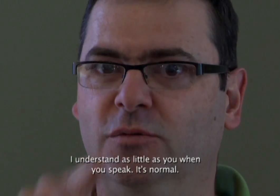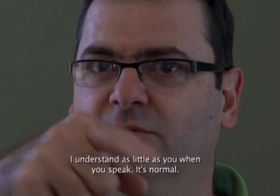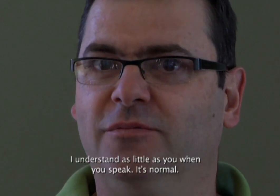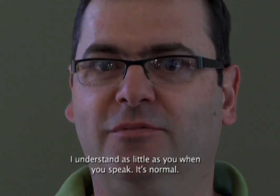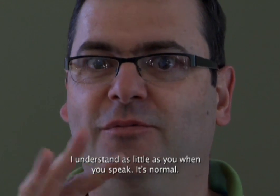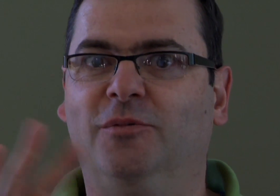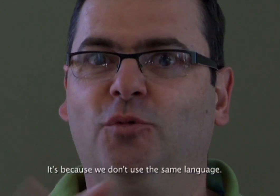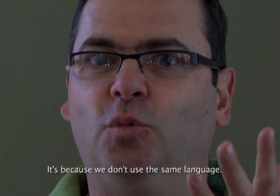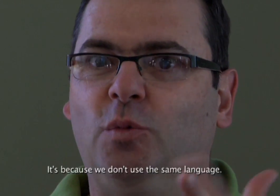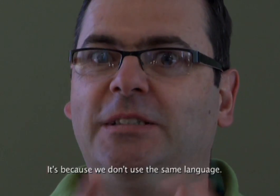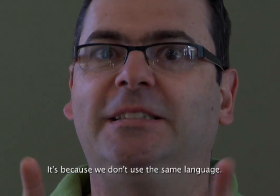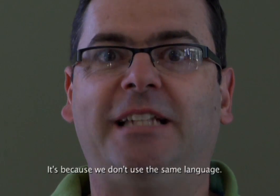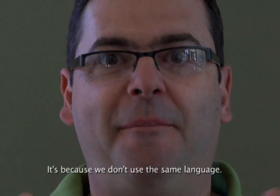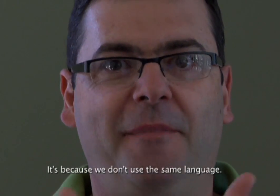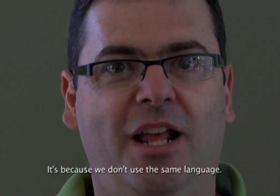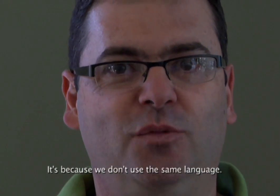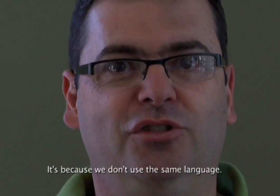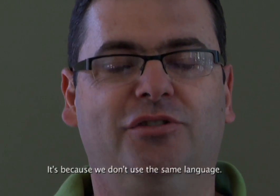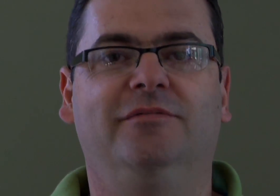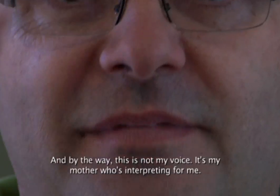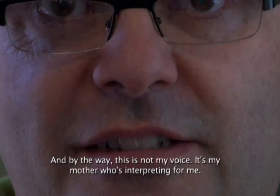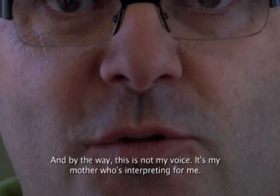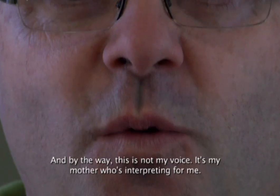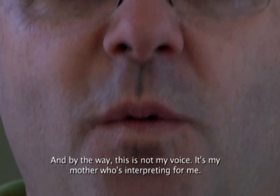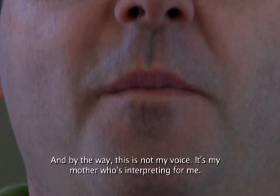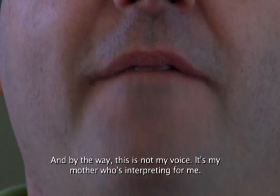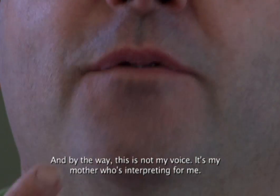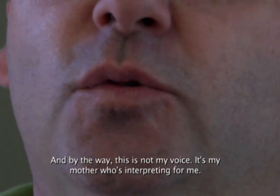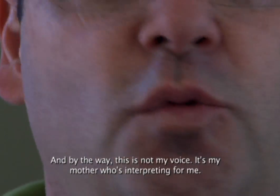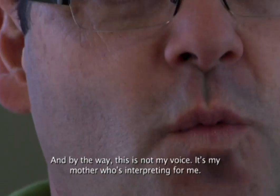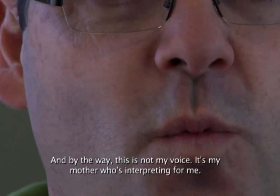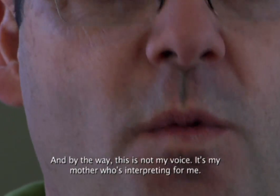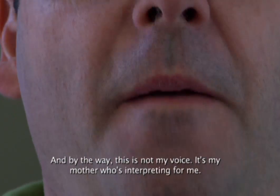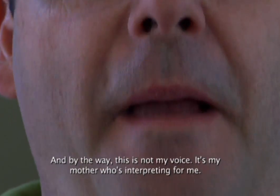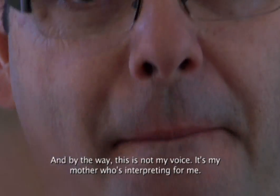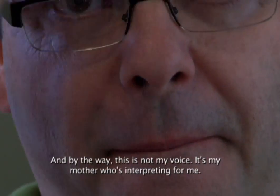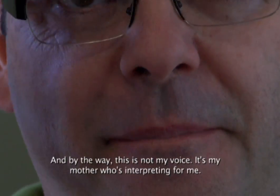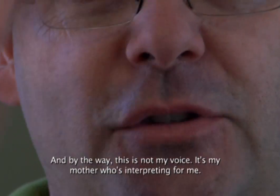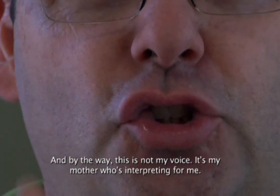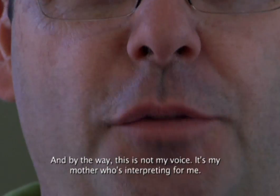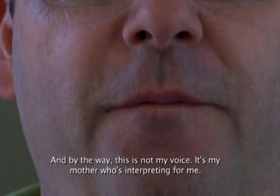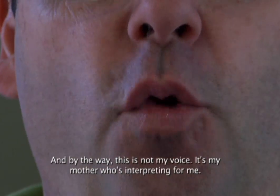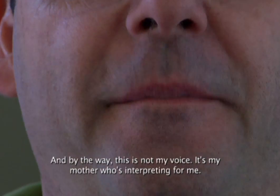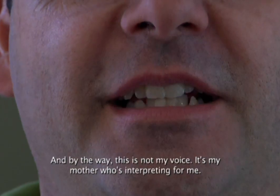normal. It's because we don't use the same language. And by the way, this is not my voice. It's my mother who's interpreting for